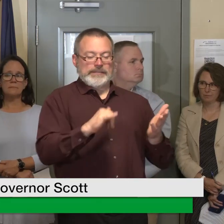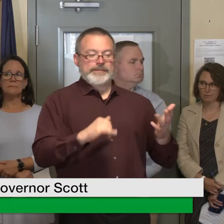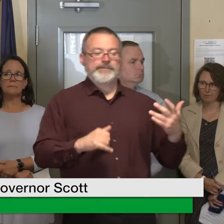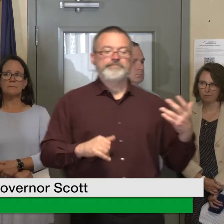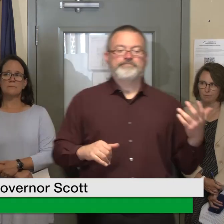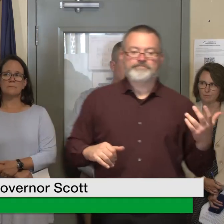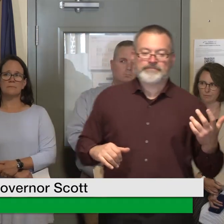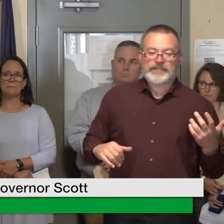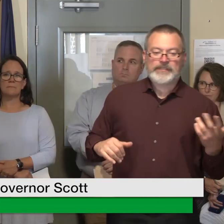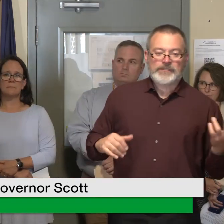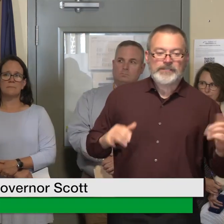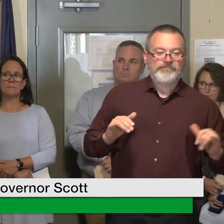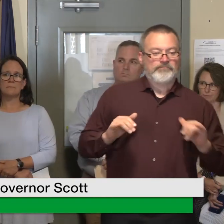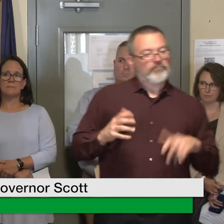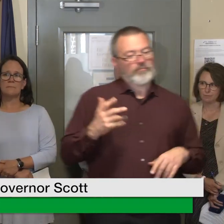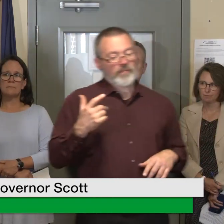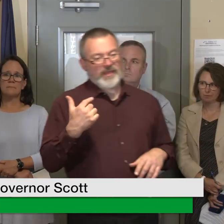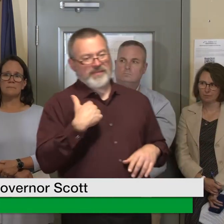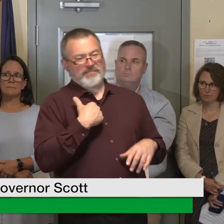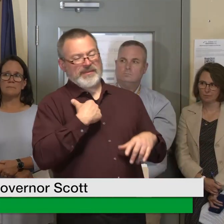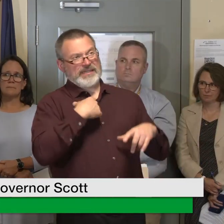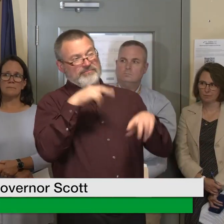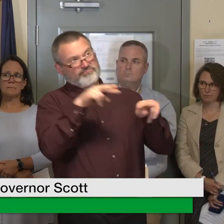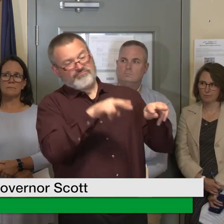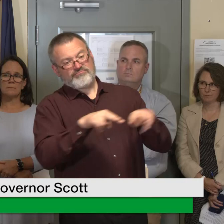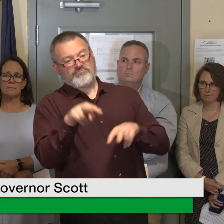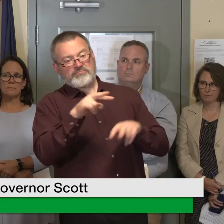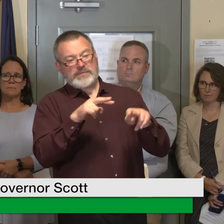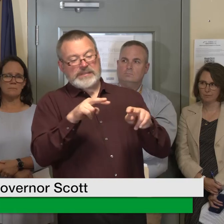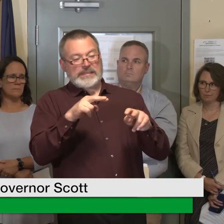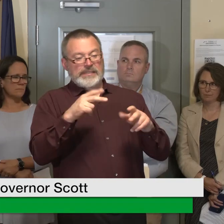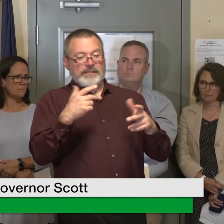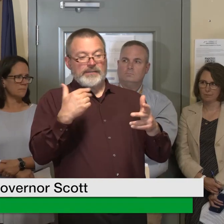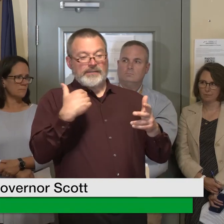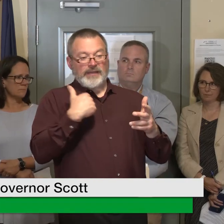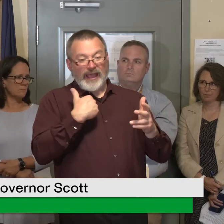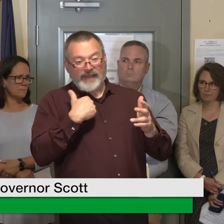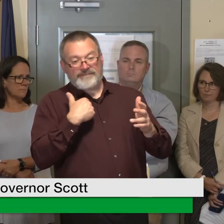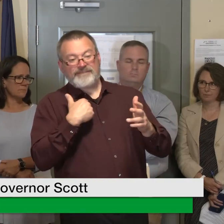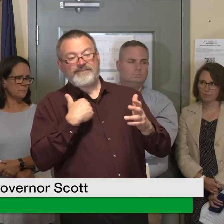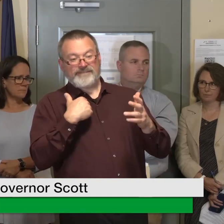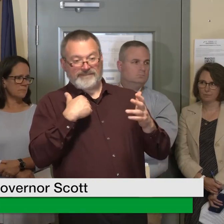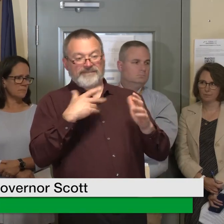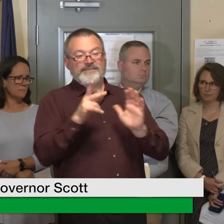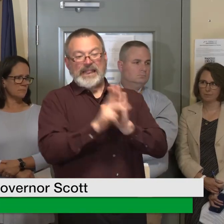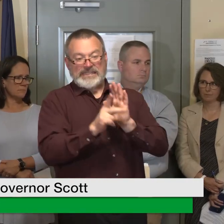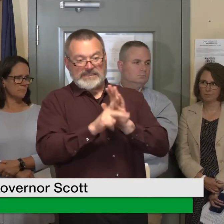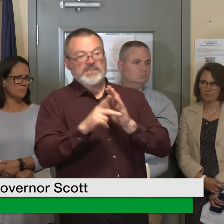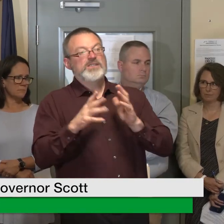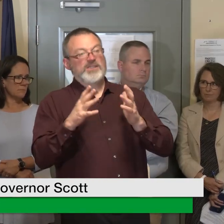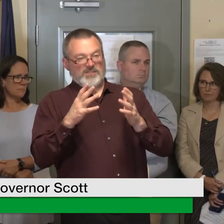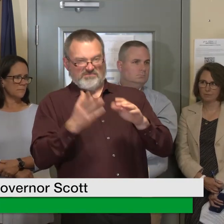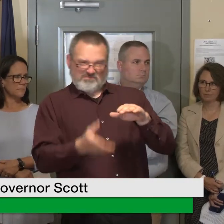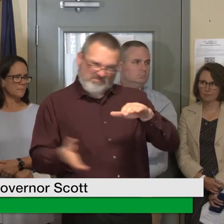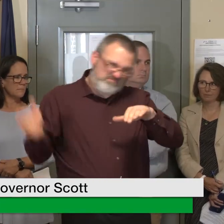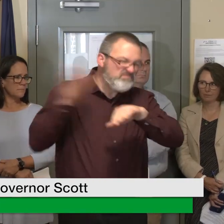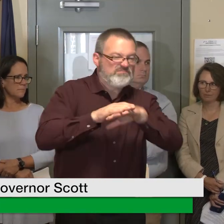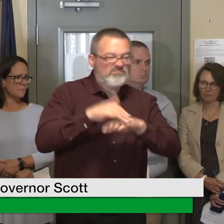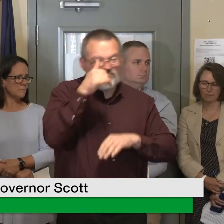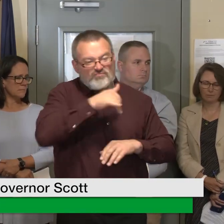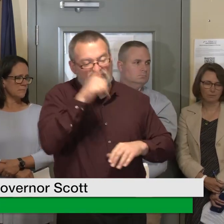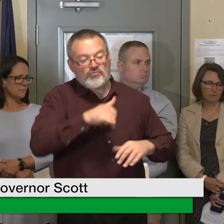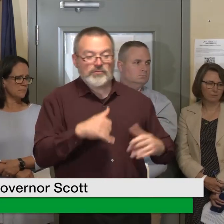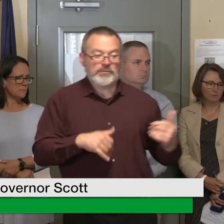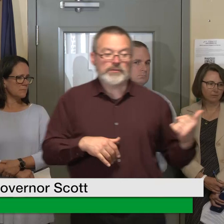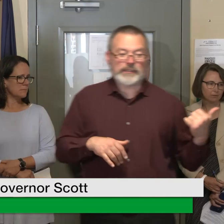I'm just going by recollection, Killington is going to receive a fairly substantial increase, as I recall.